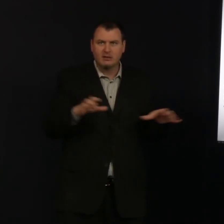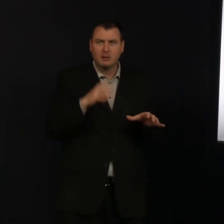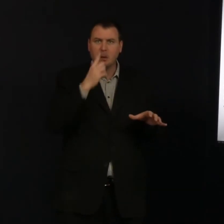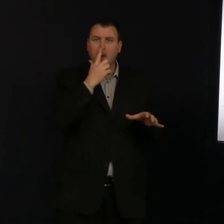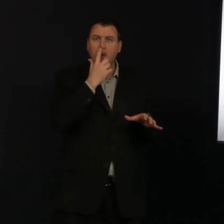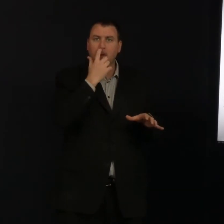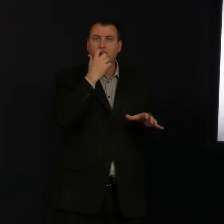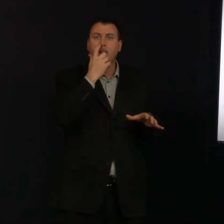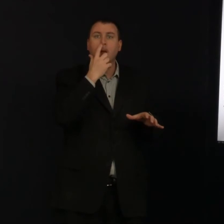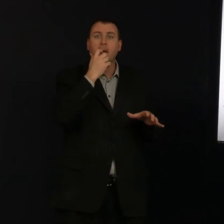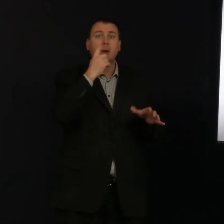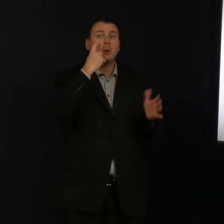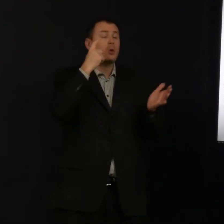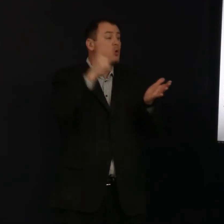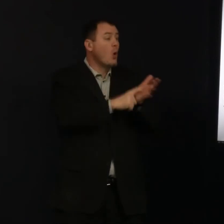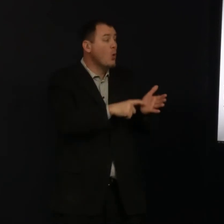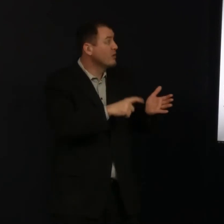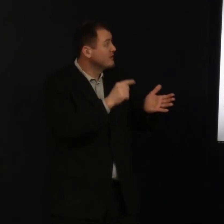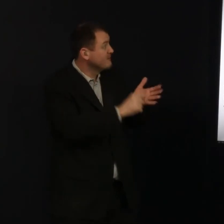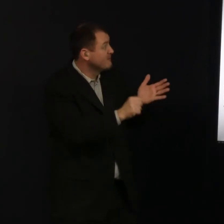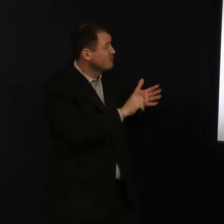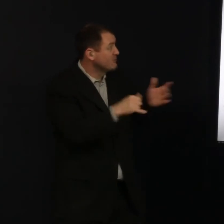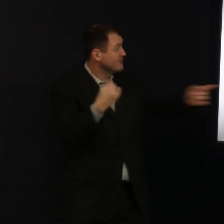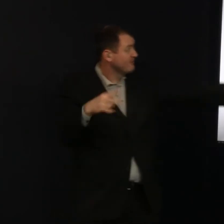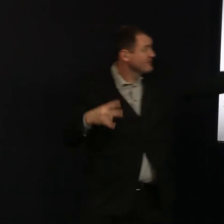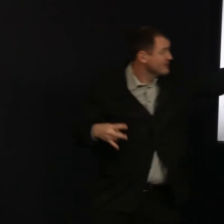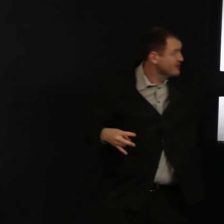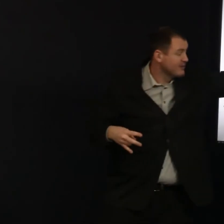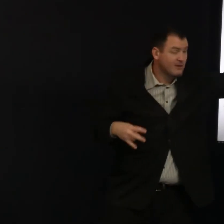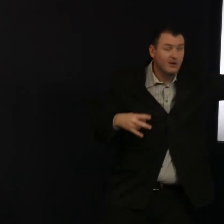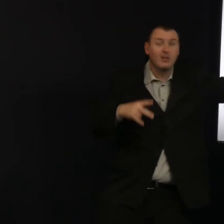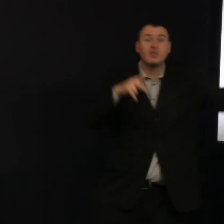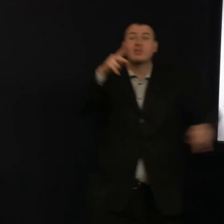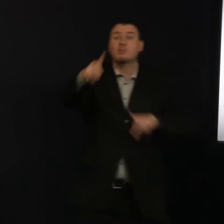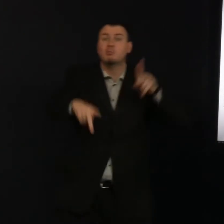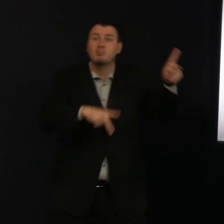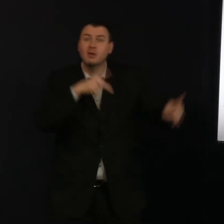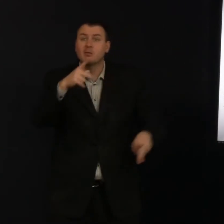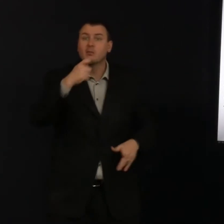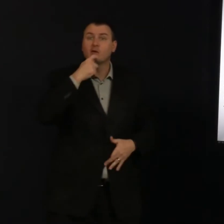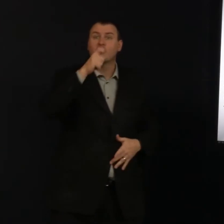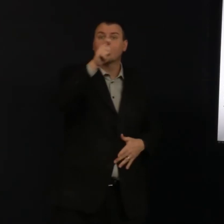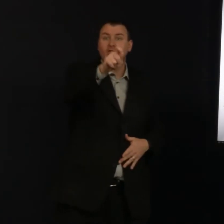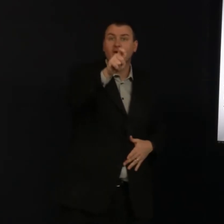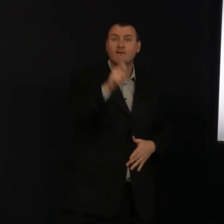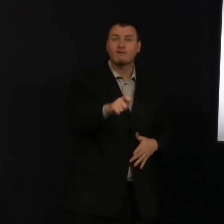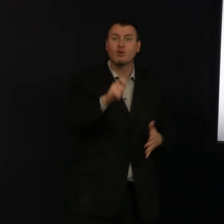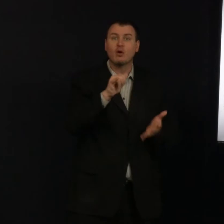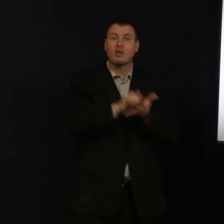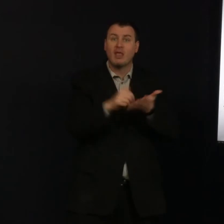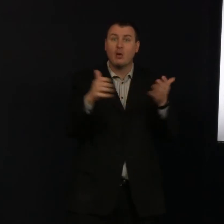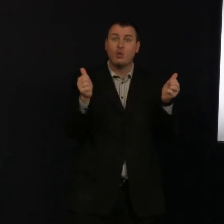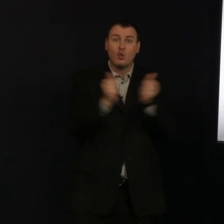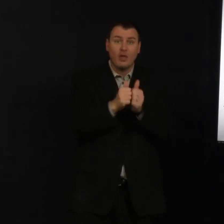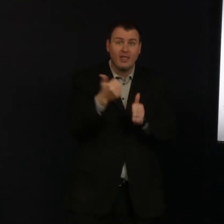of him, and that they had done these things unto him. Then verse 17, the people therefore that was